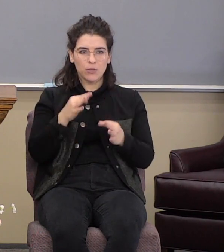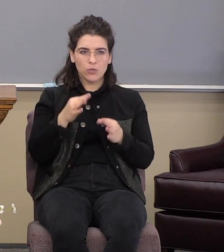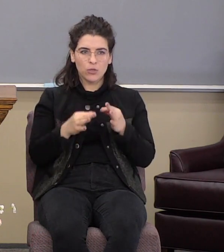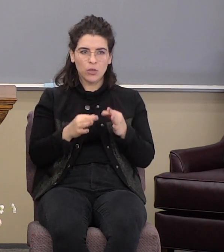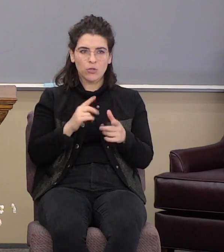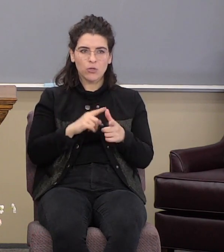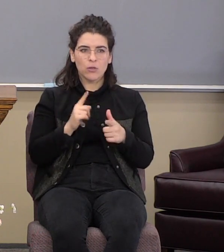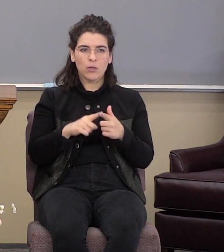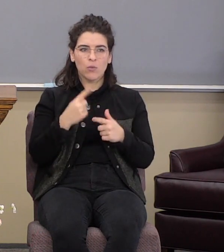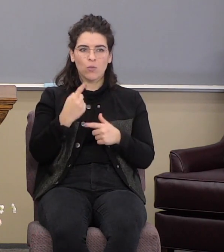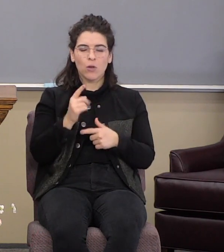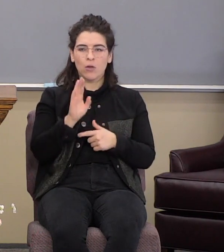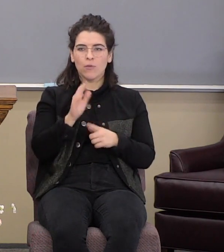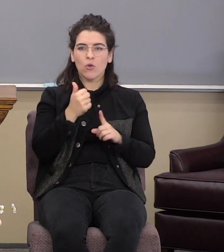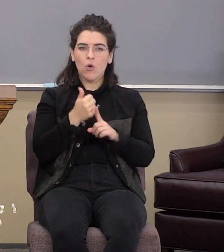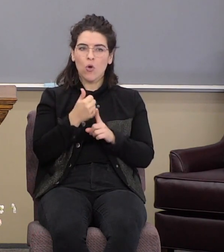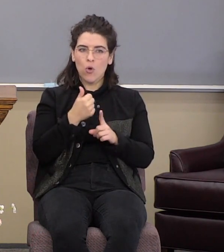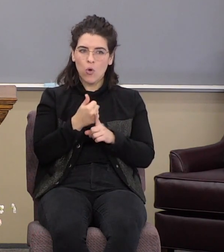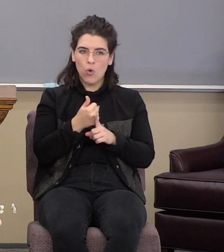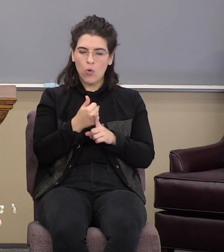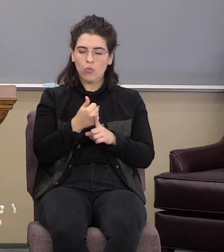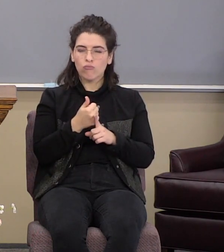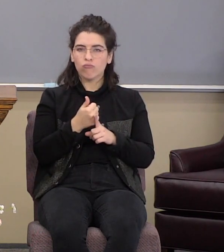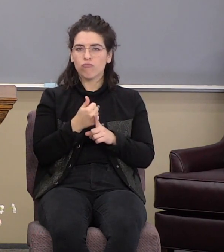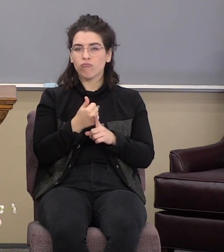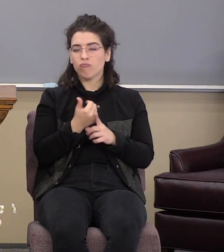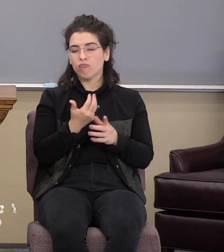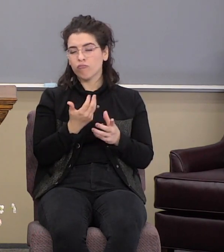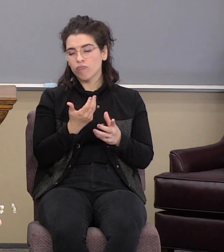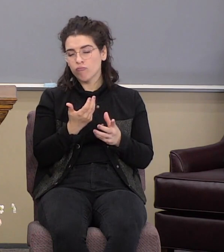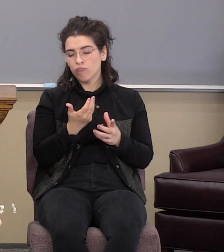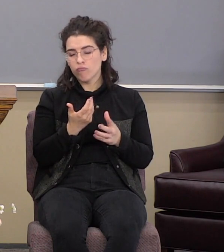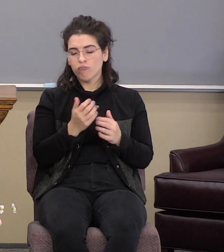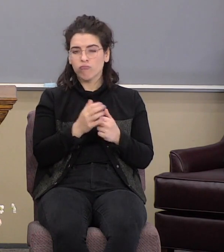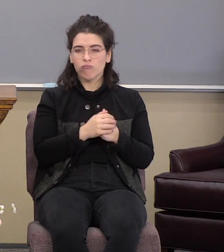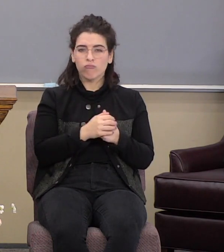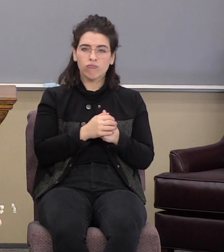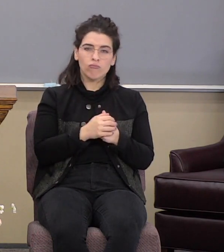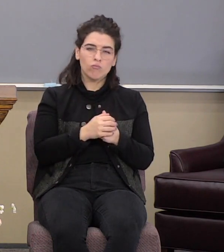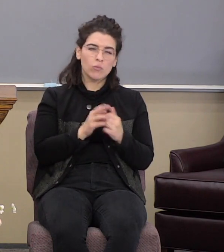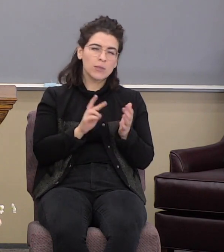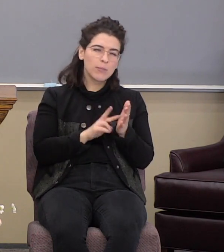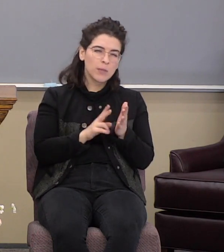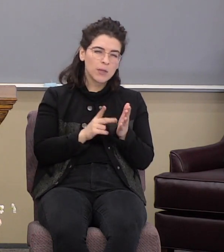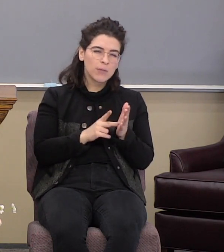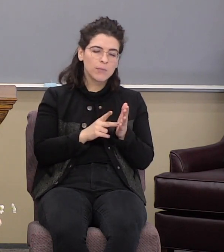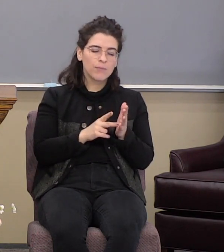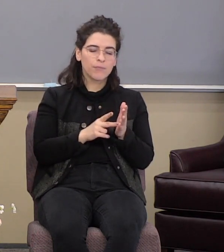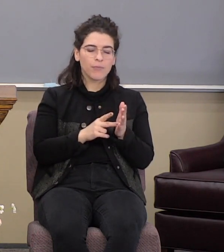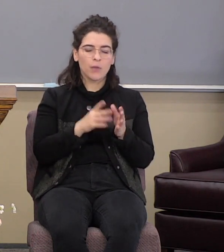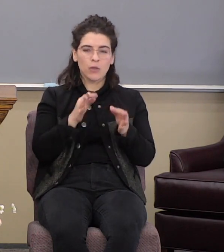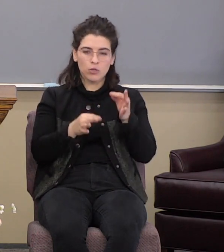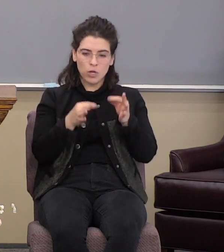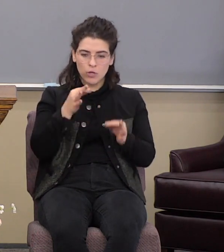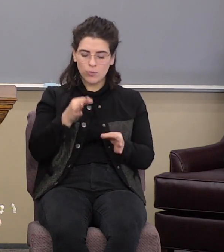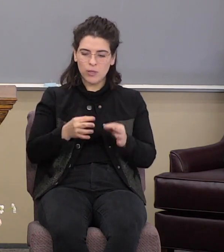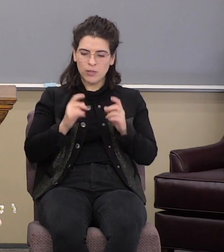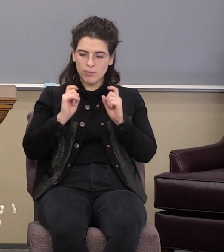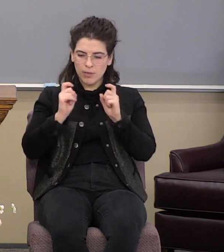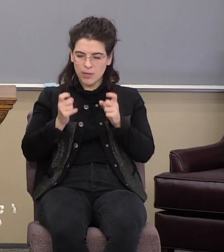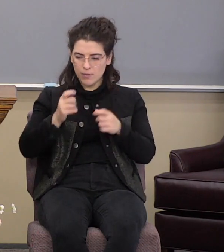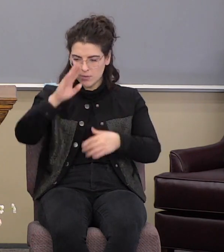judge than one of your own? In other words, judgment is going to be committed to the Son